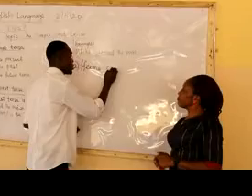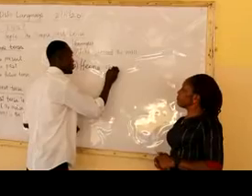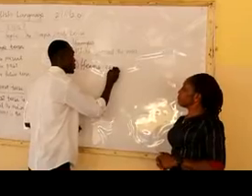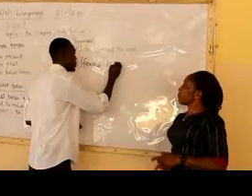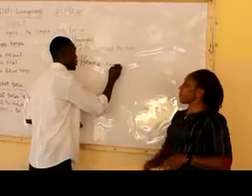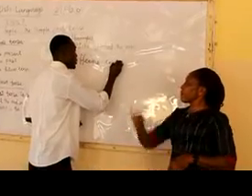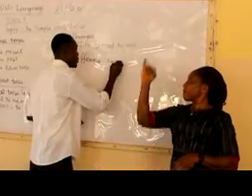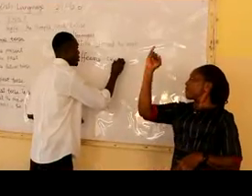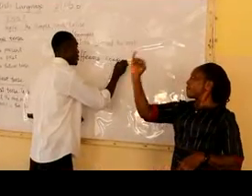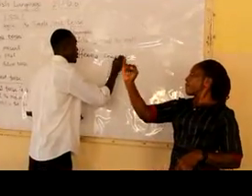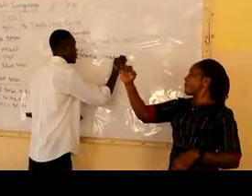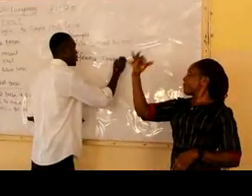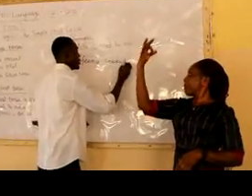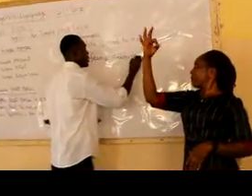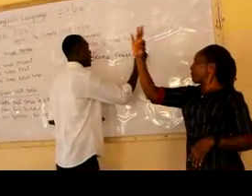cooked